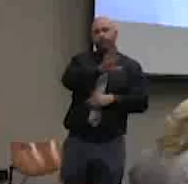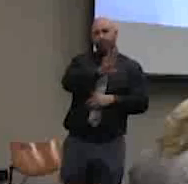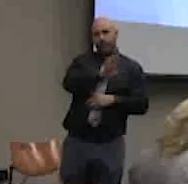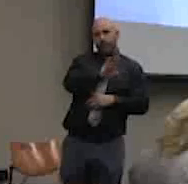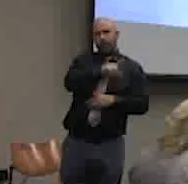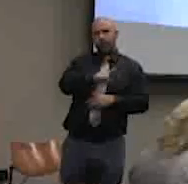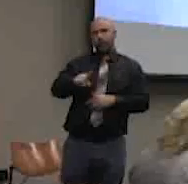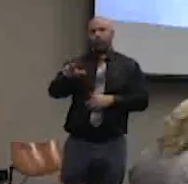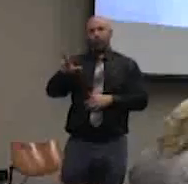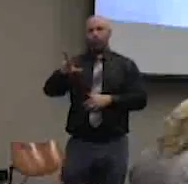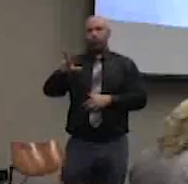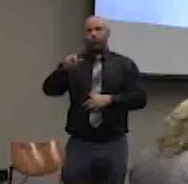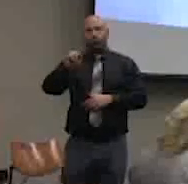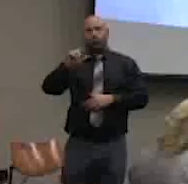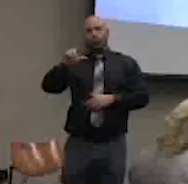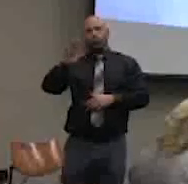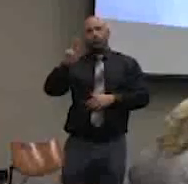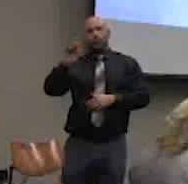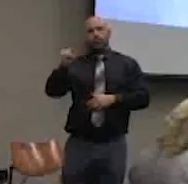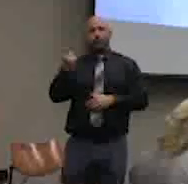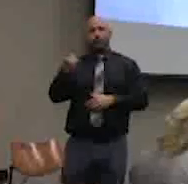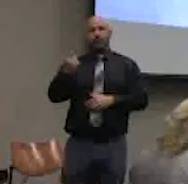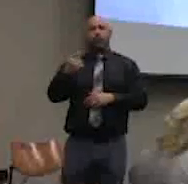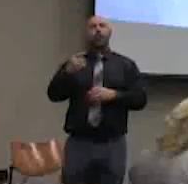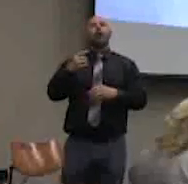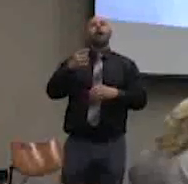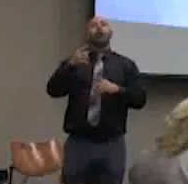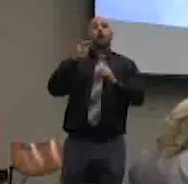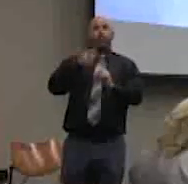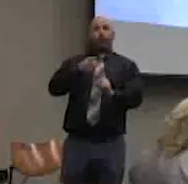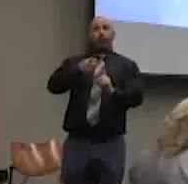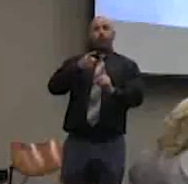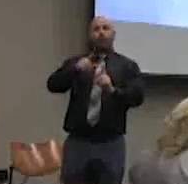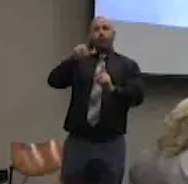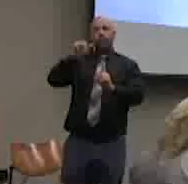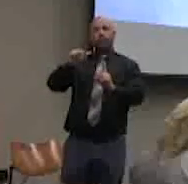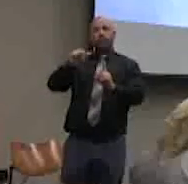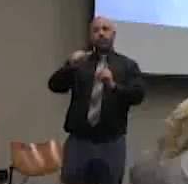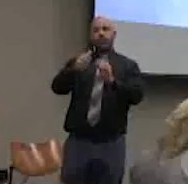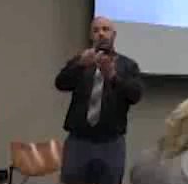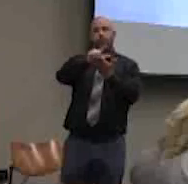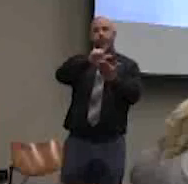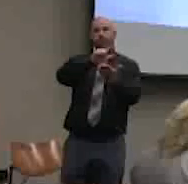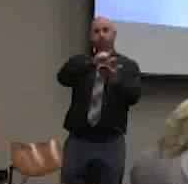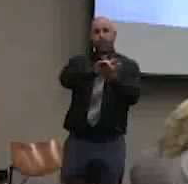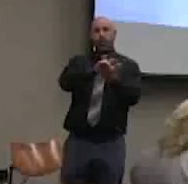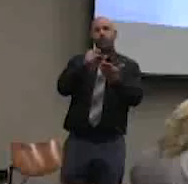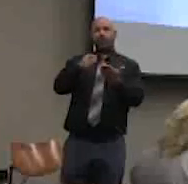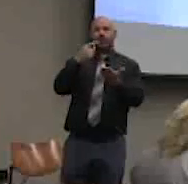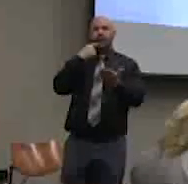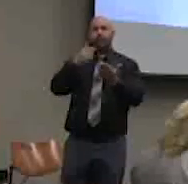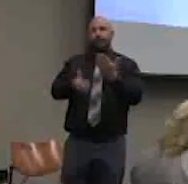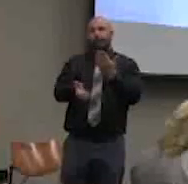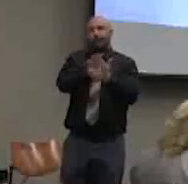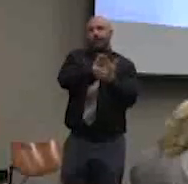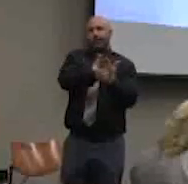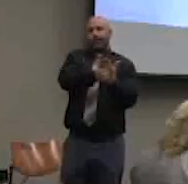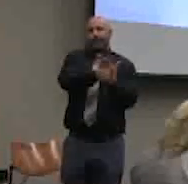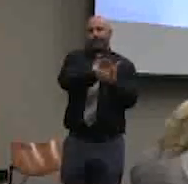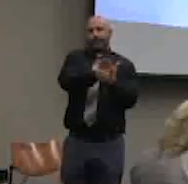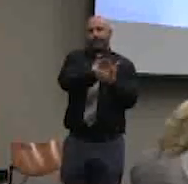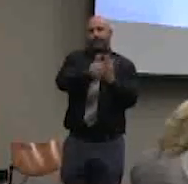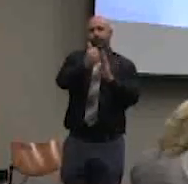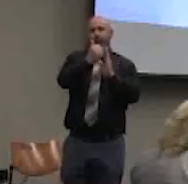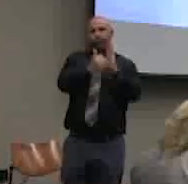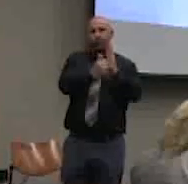Revised Statute 4219, unanimous approval of members present is required to amend the agenda, and I would like to ask for a